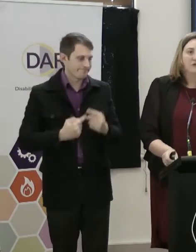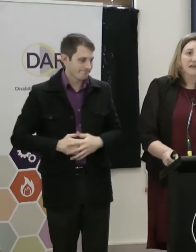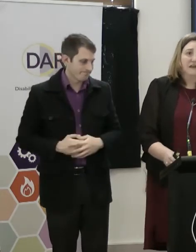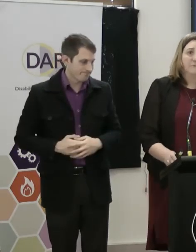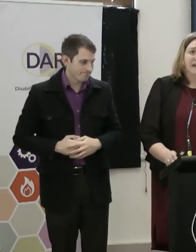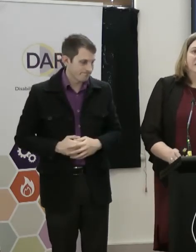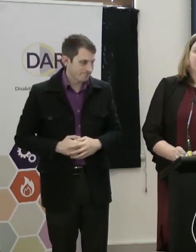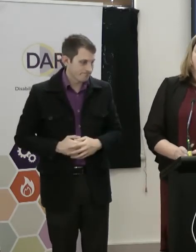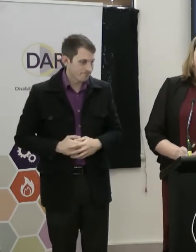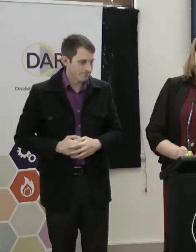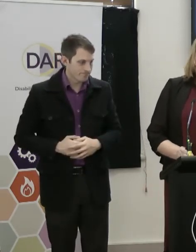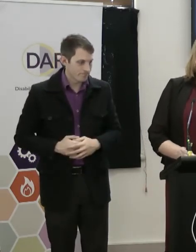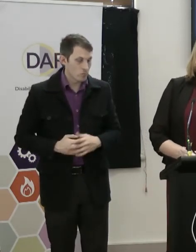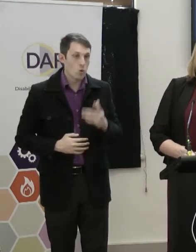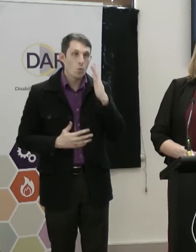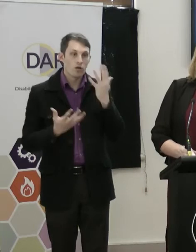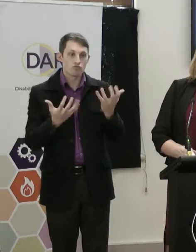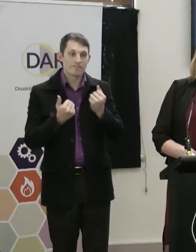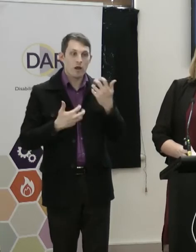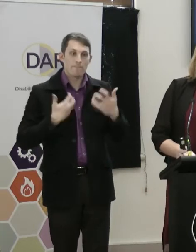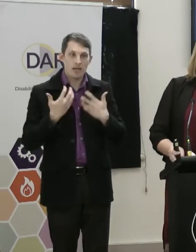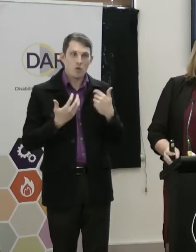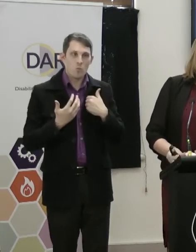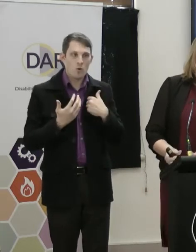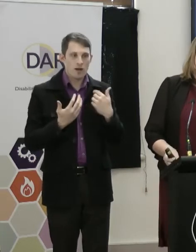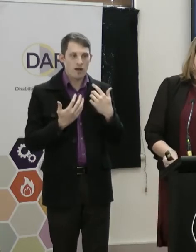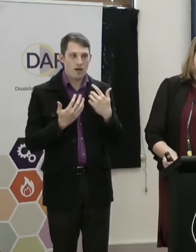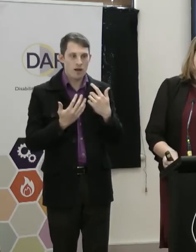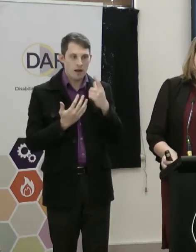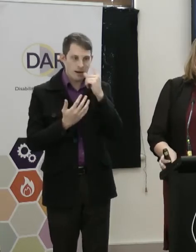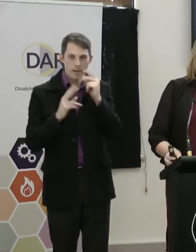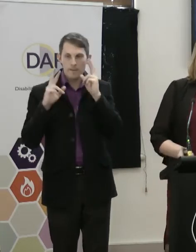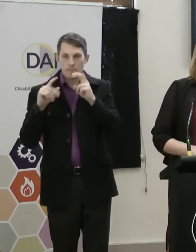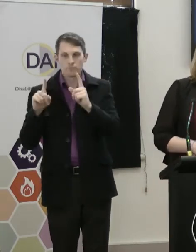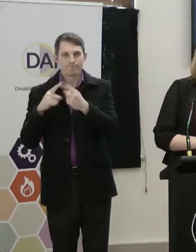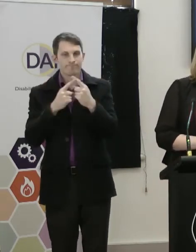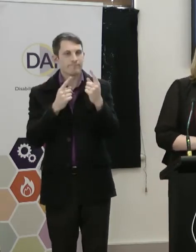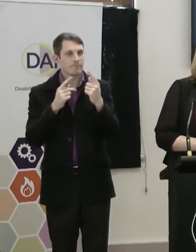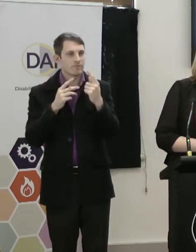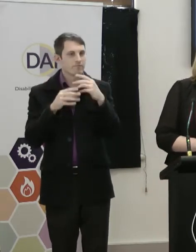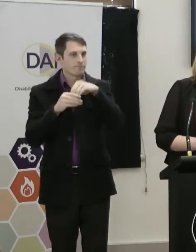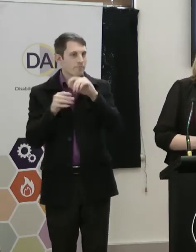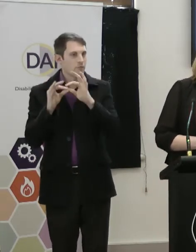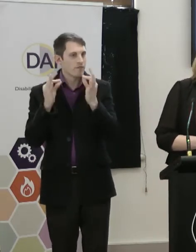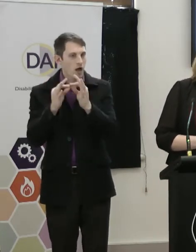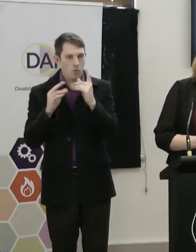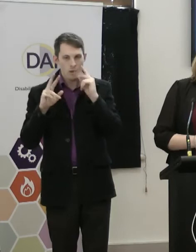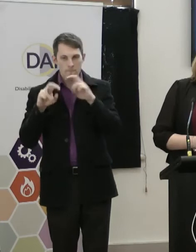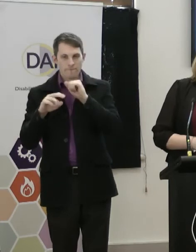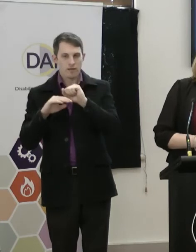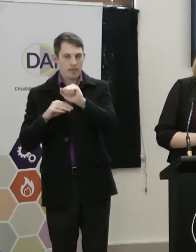When we're looking at complaints, we can look at a range of information from the provider. We'll look at things like their complaint management